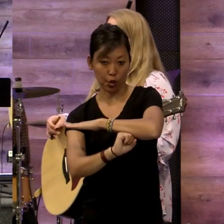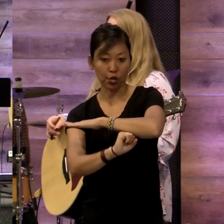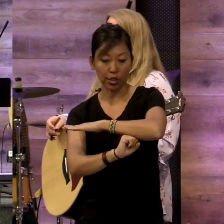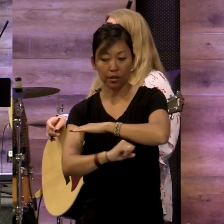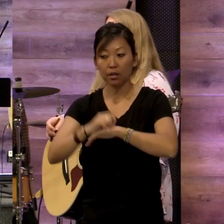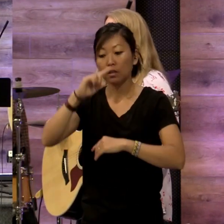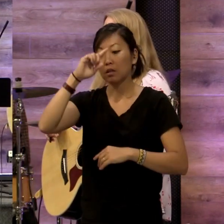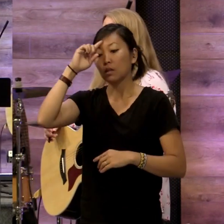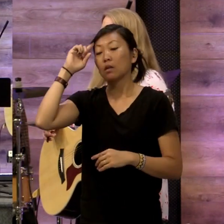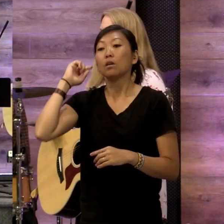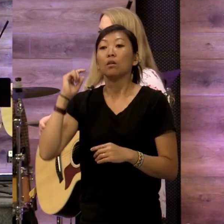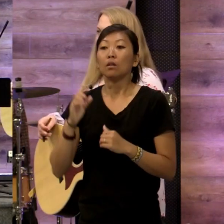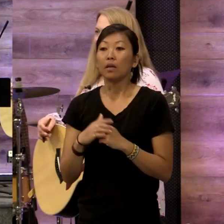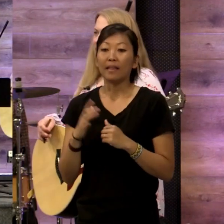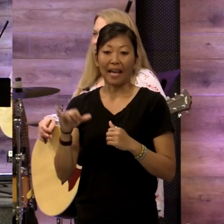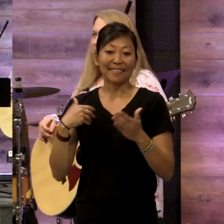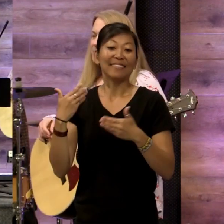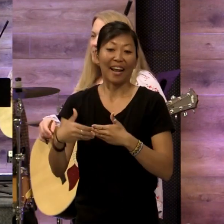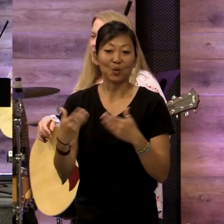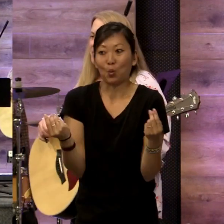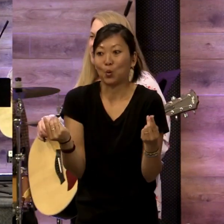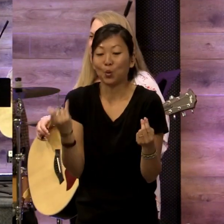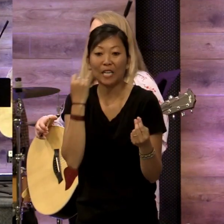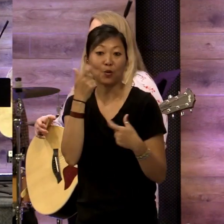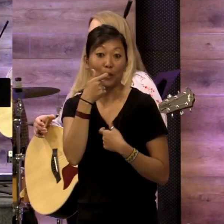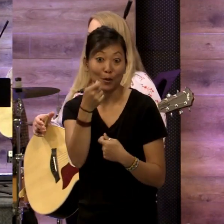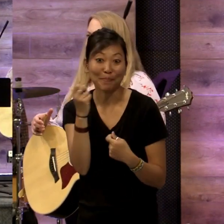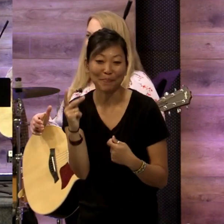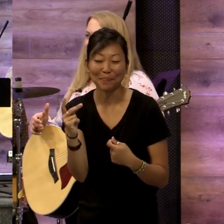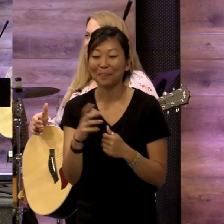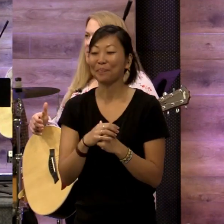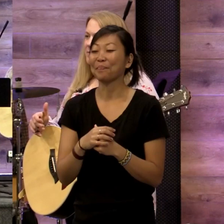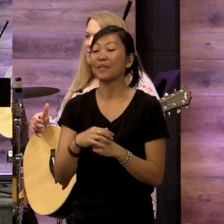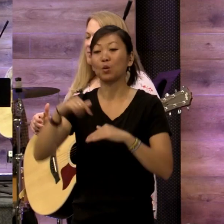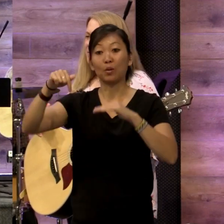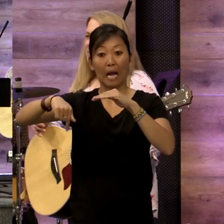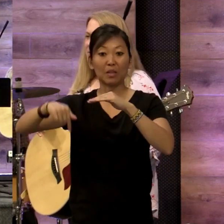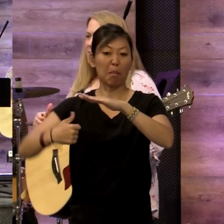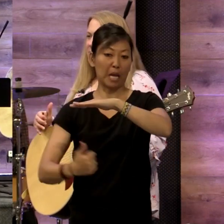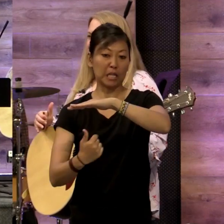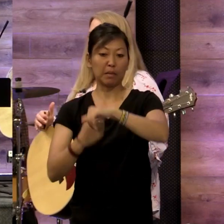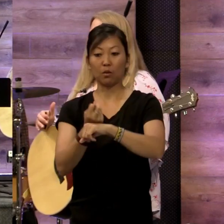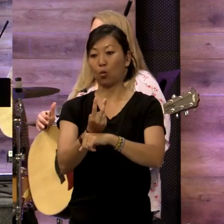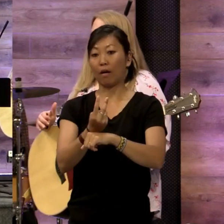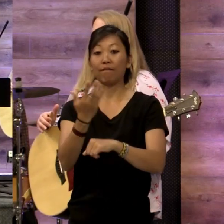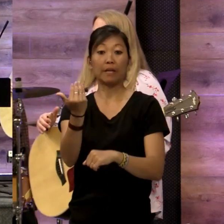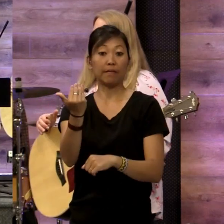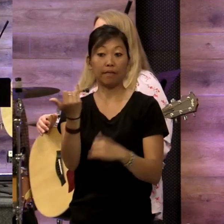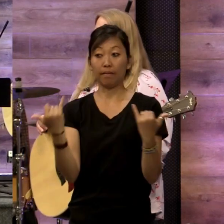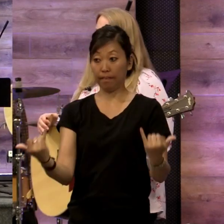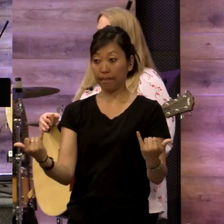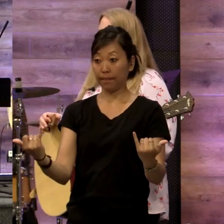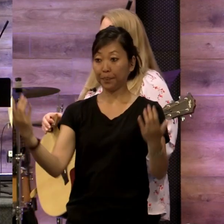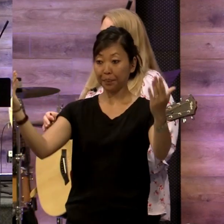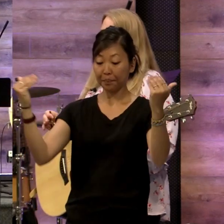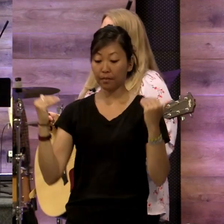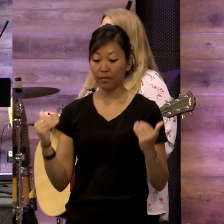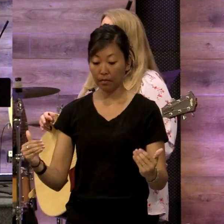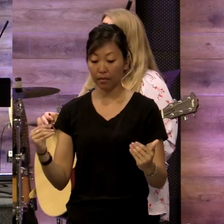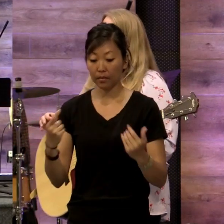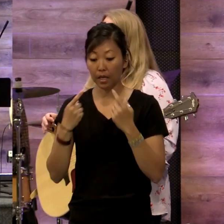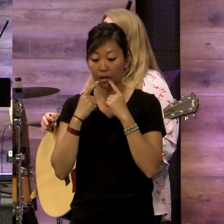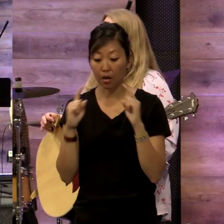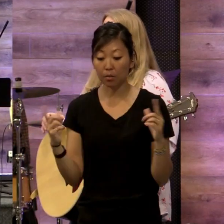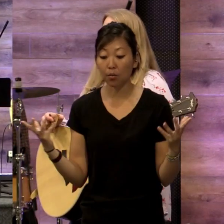here, the foundations class and membership is the next step for that. So downstairs 12:15 today.